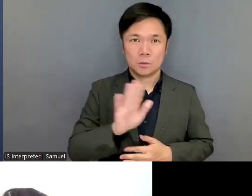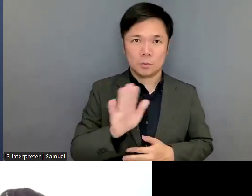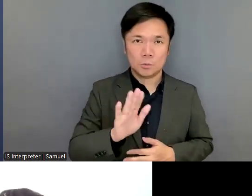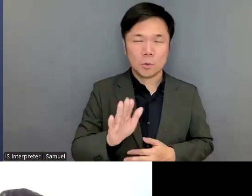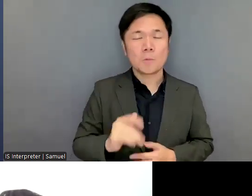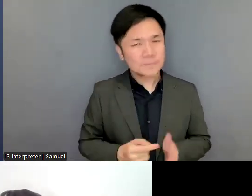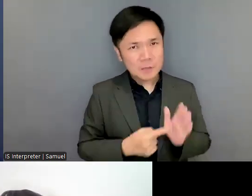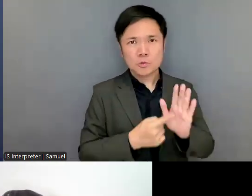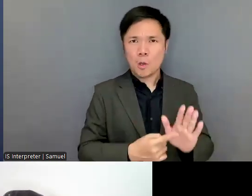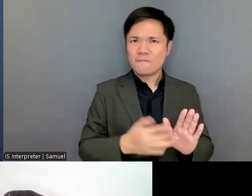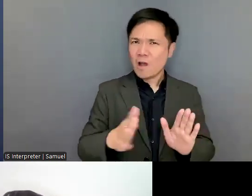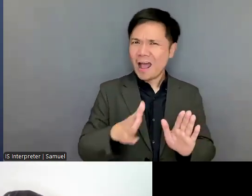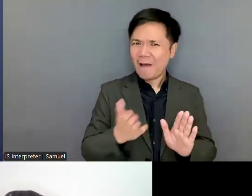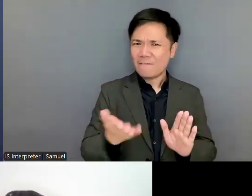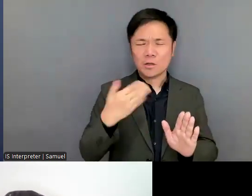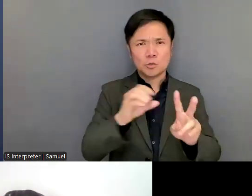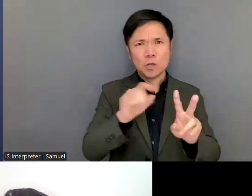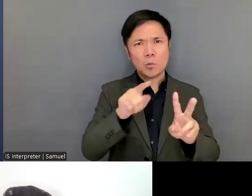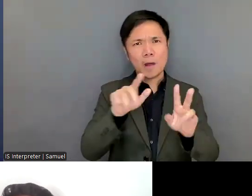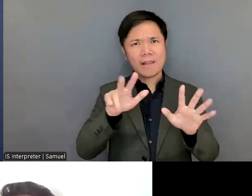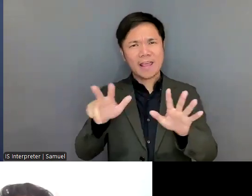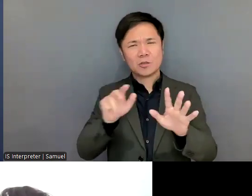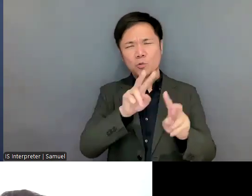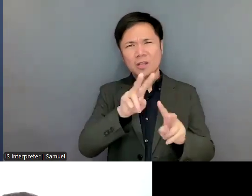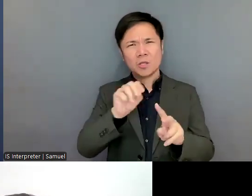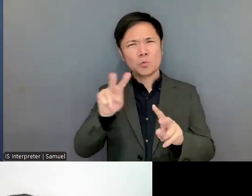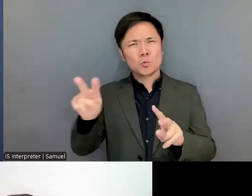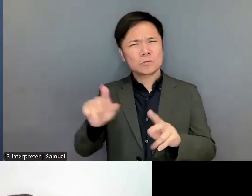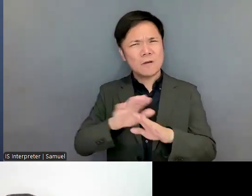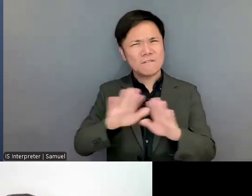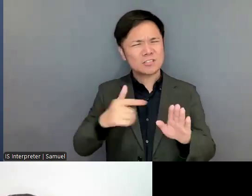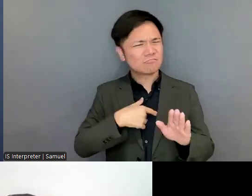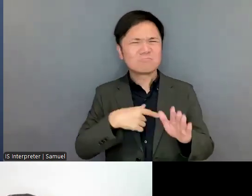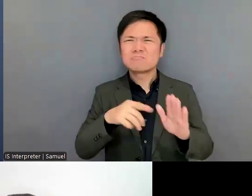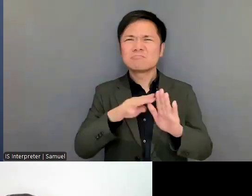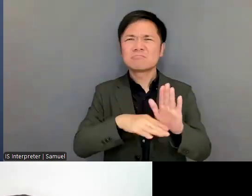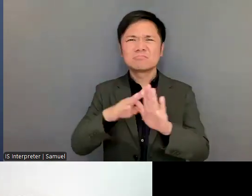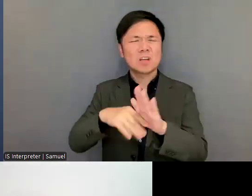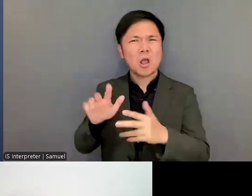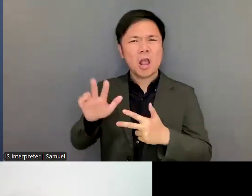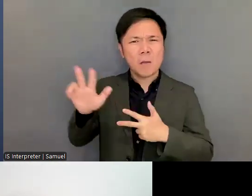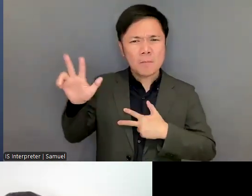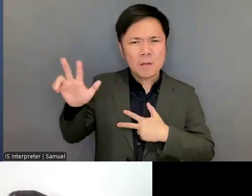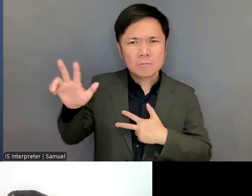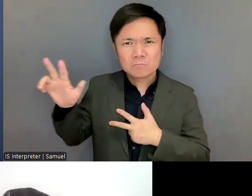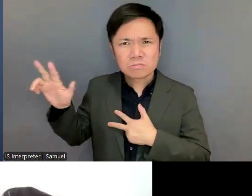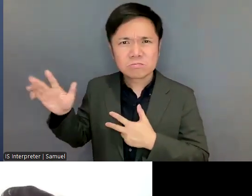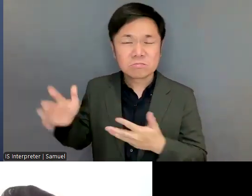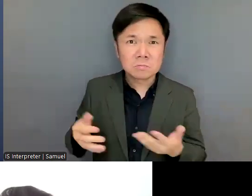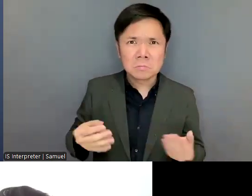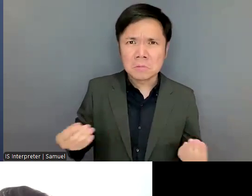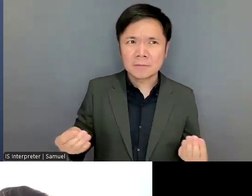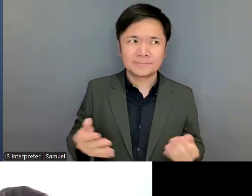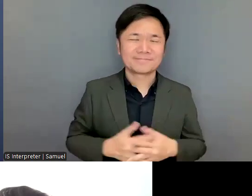commitments for 2018 and 2022, and what we noticed is that a lot of them are